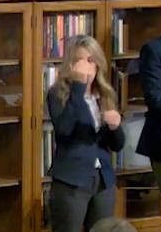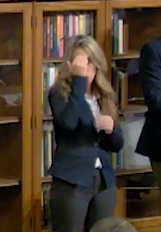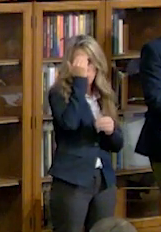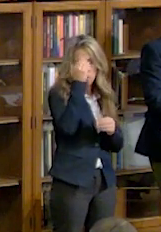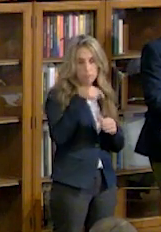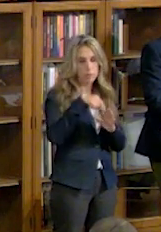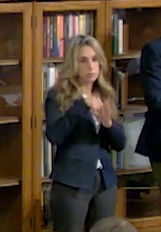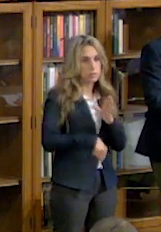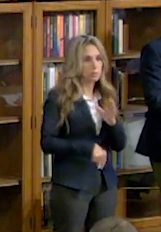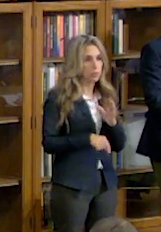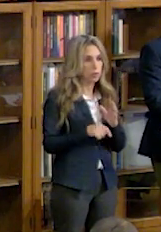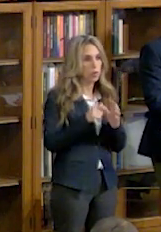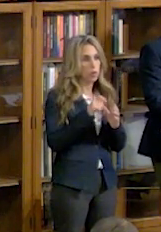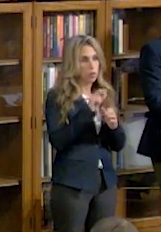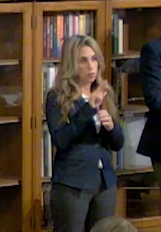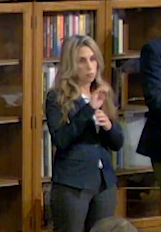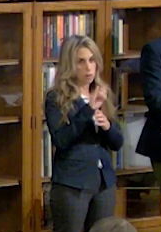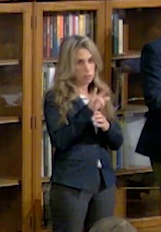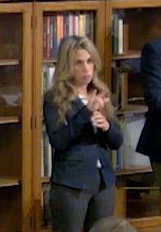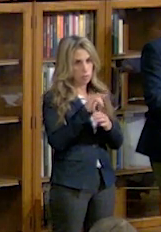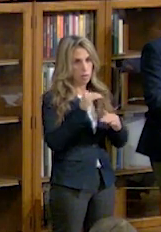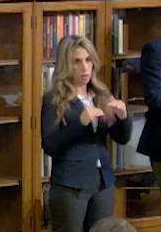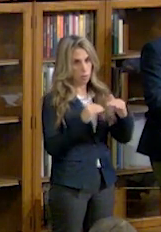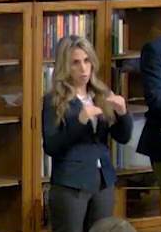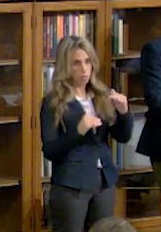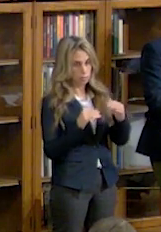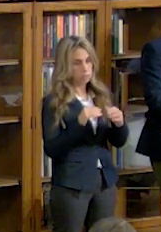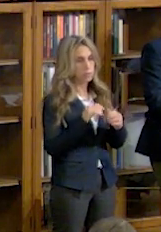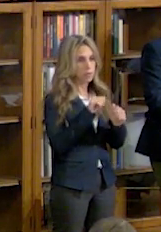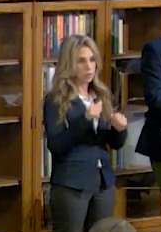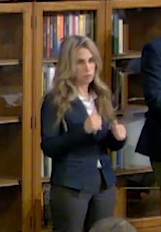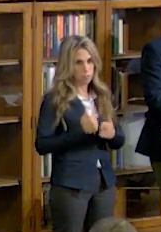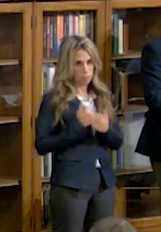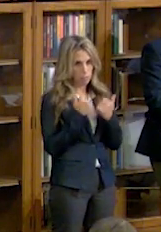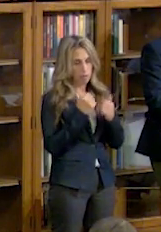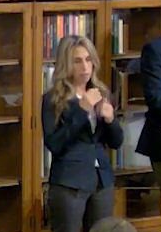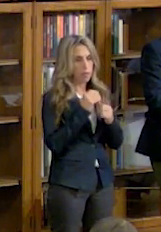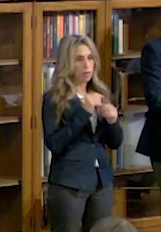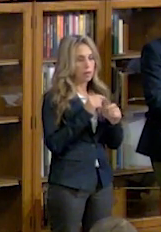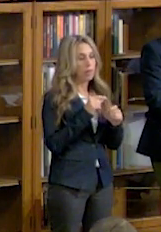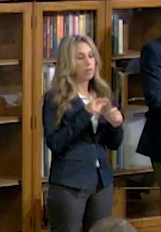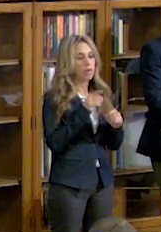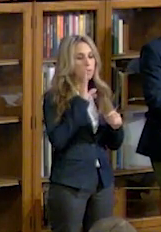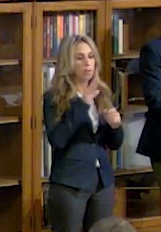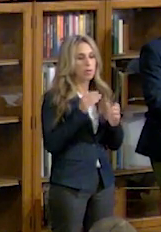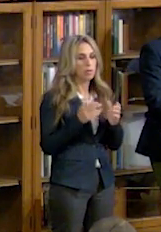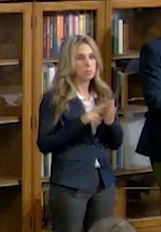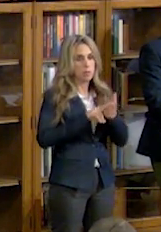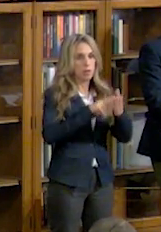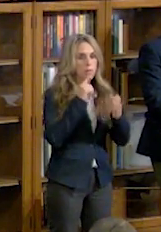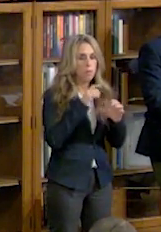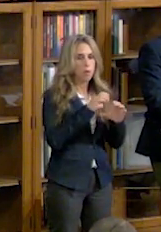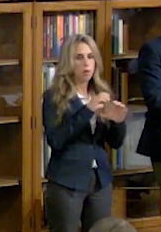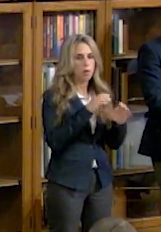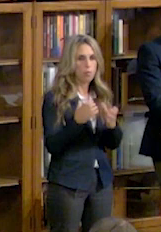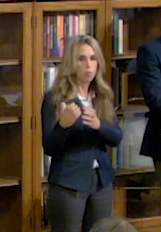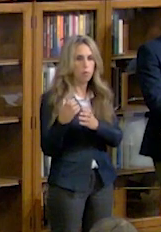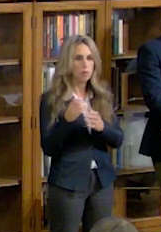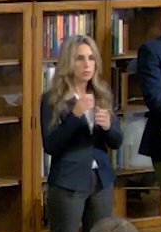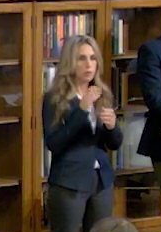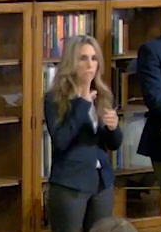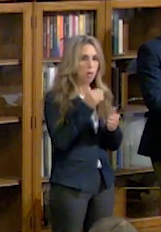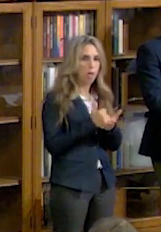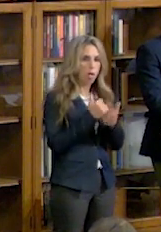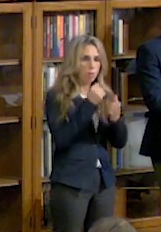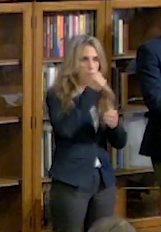racial inequalities that shape American life and are often Keen to sign up for courses that help explain this to them whether it'ses on